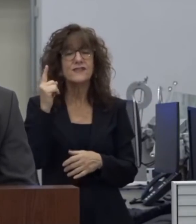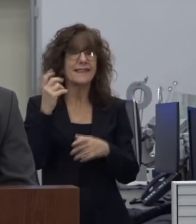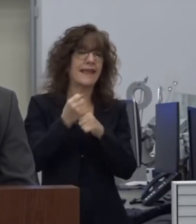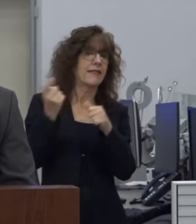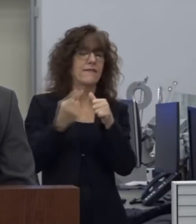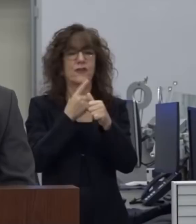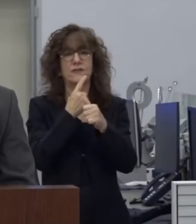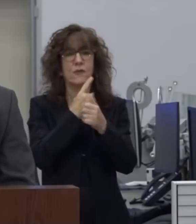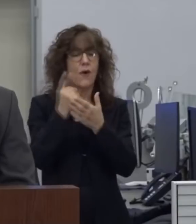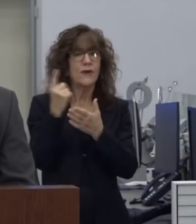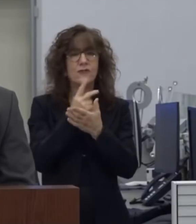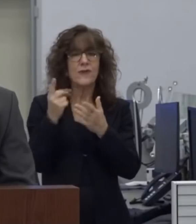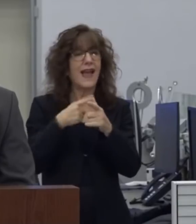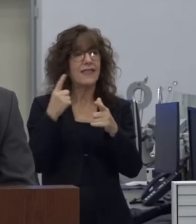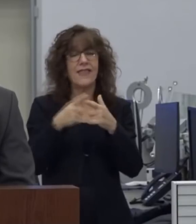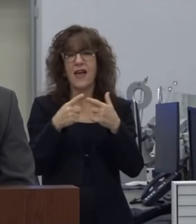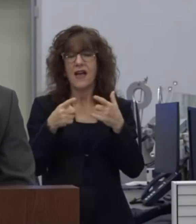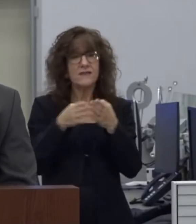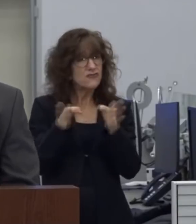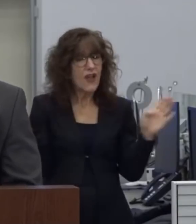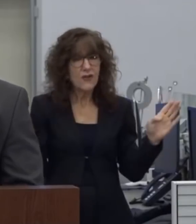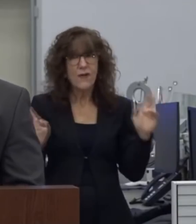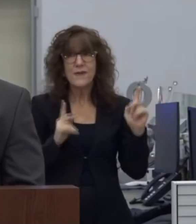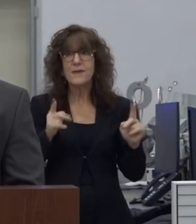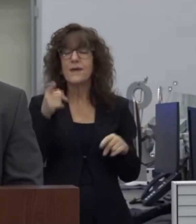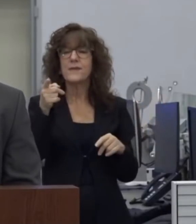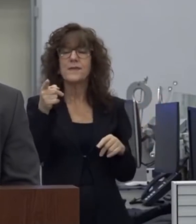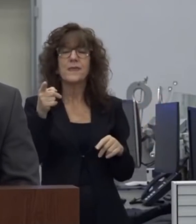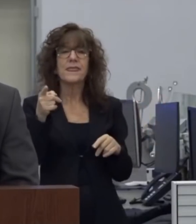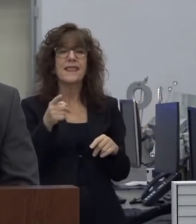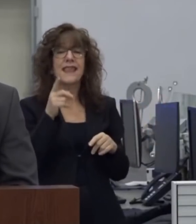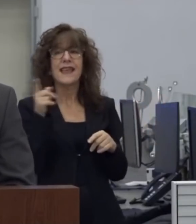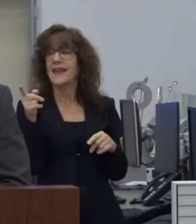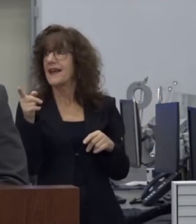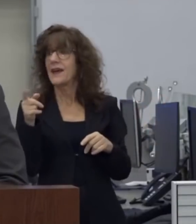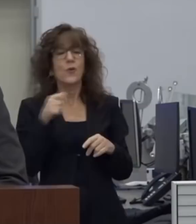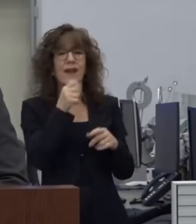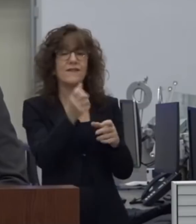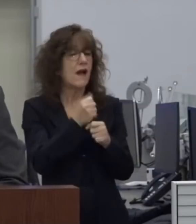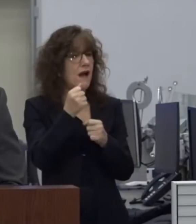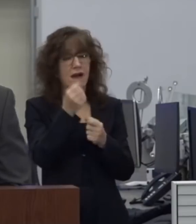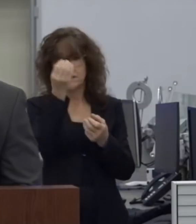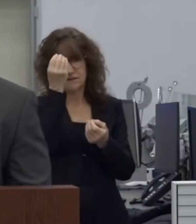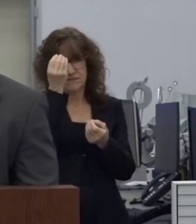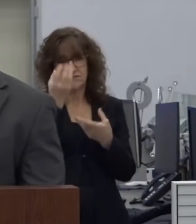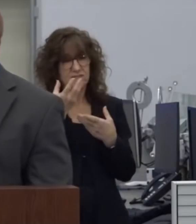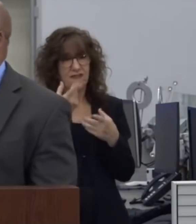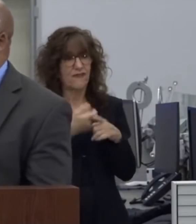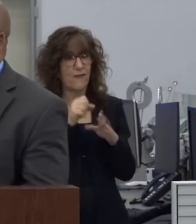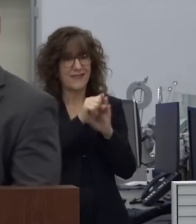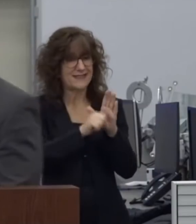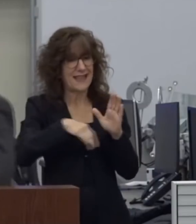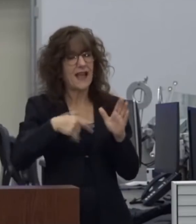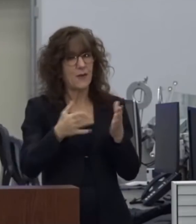two, and then the general public, what would that look like? As far as I know, Dr. Carter, we haven't received that information from the state of yet.